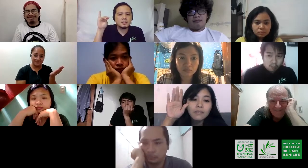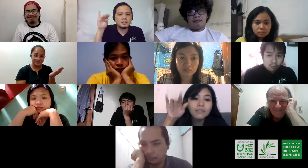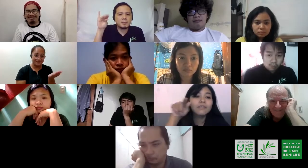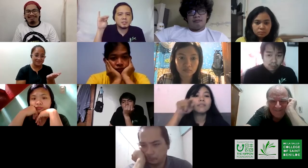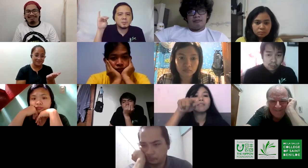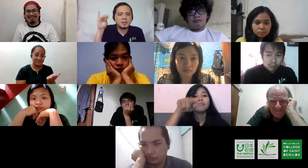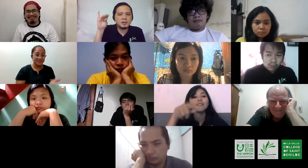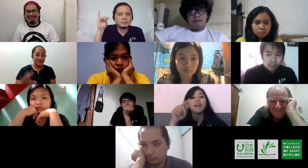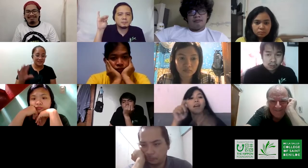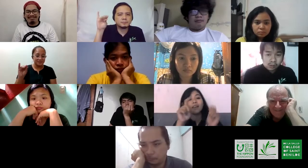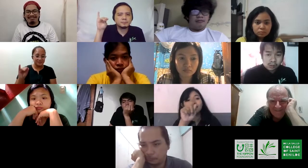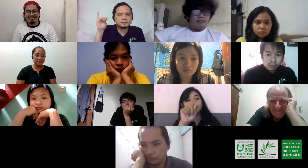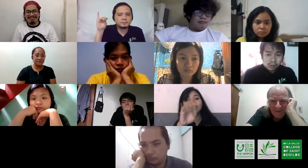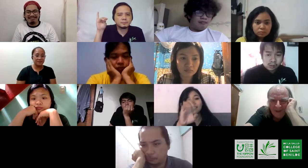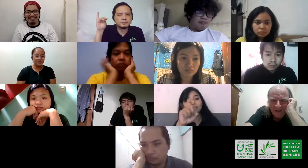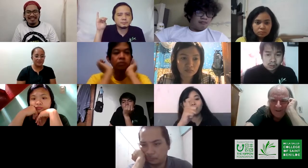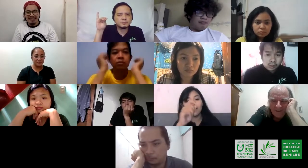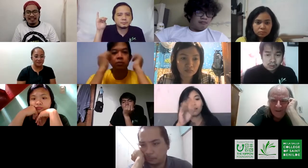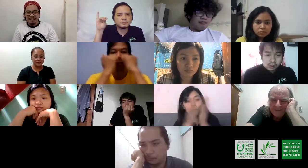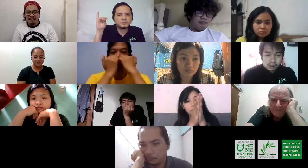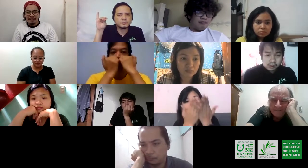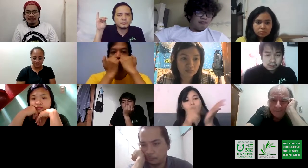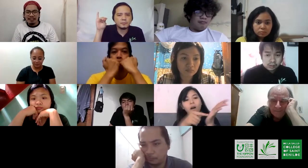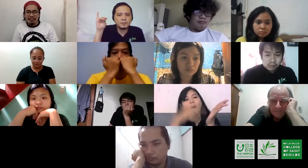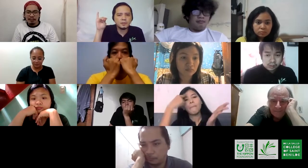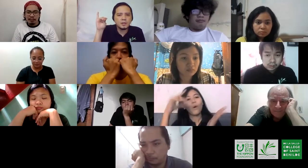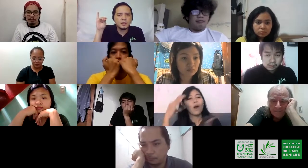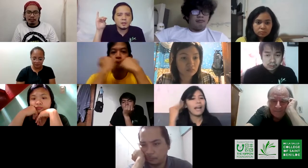This is Yami speaking. Yes, okay.